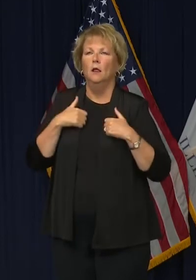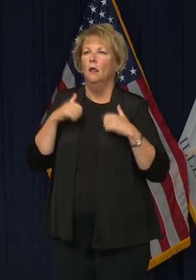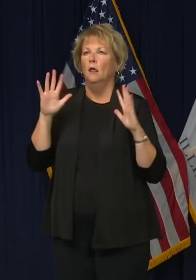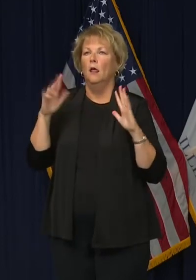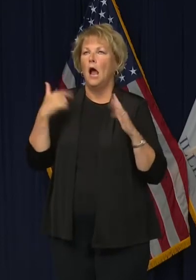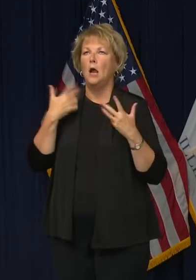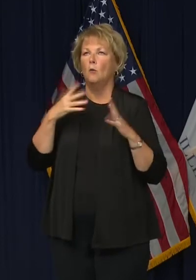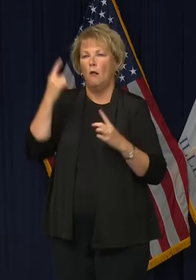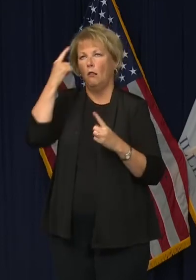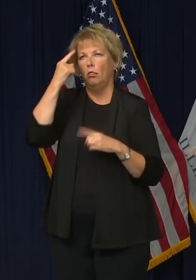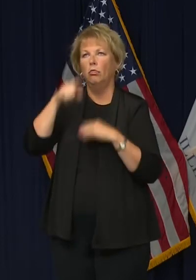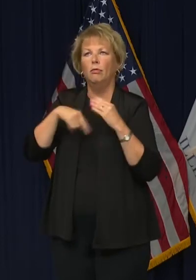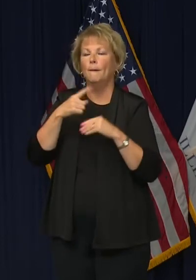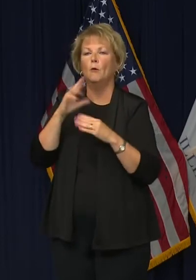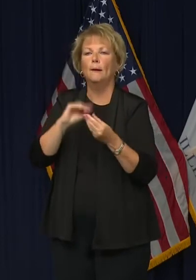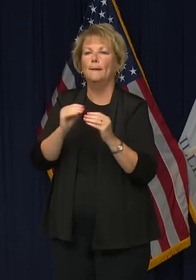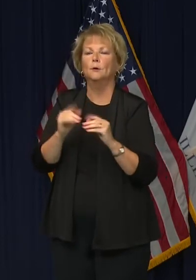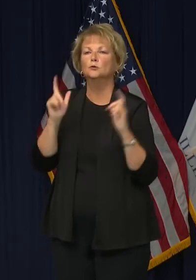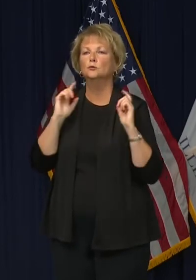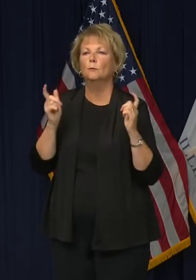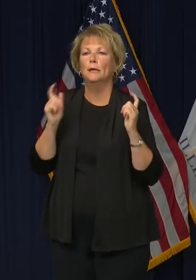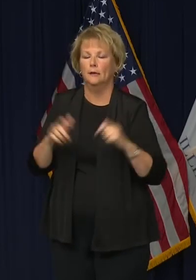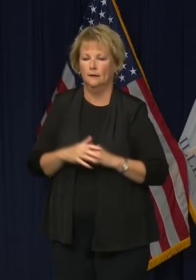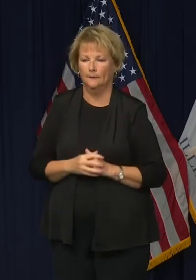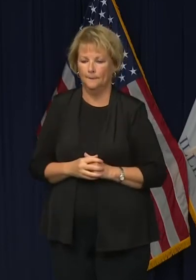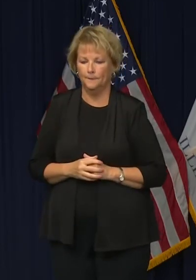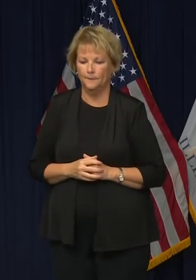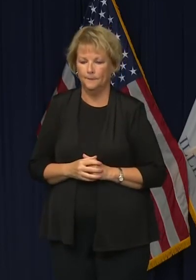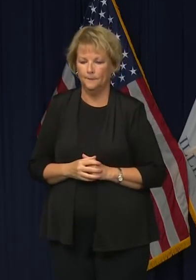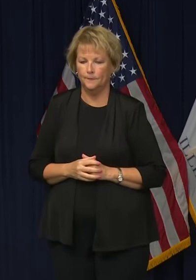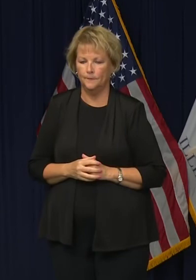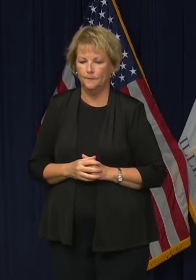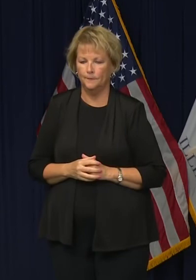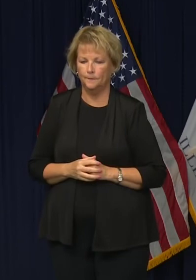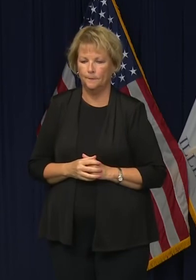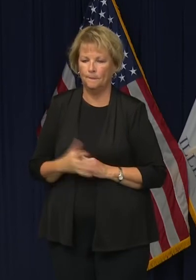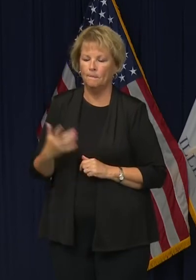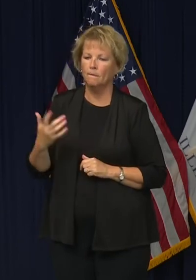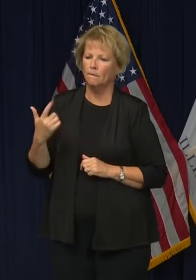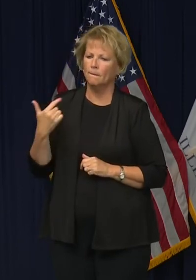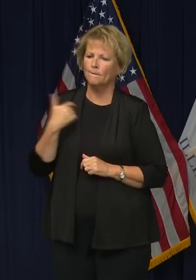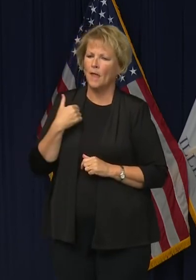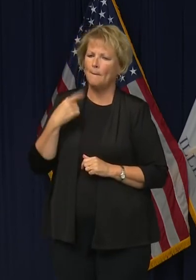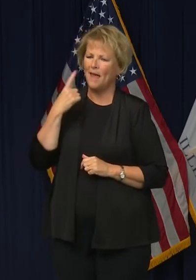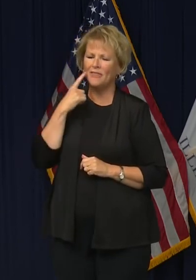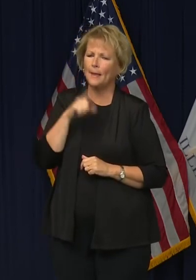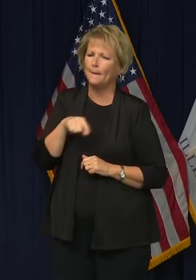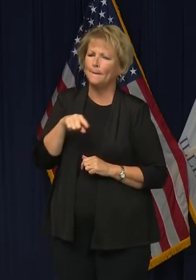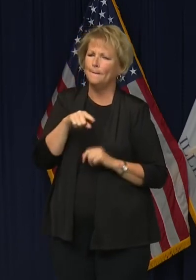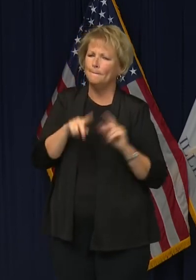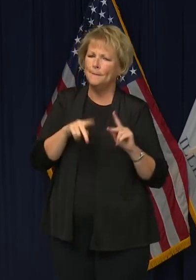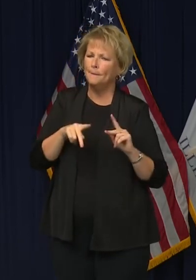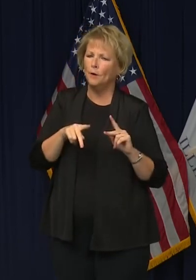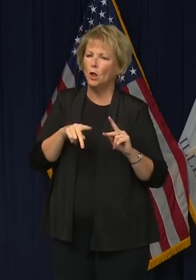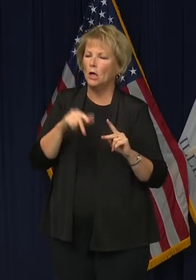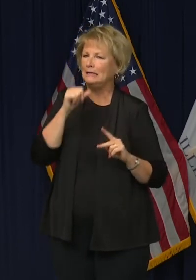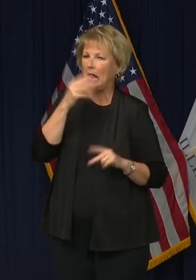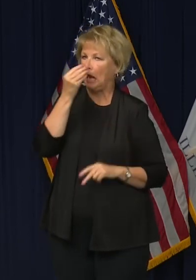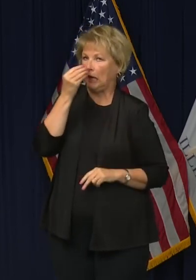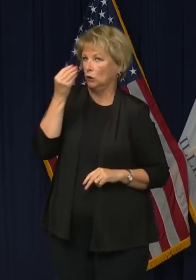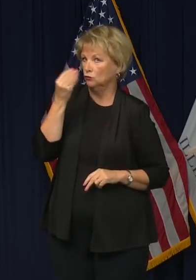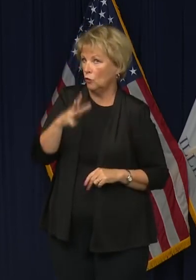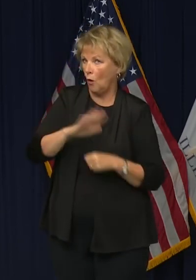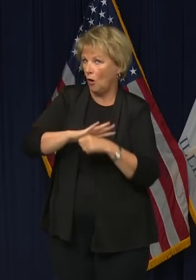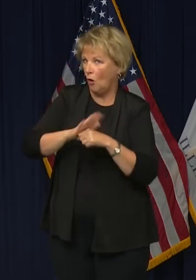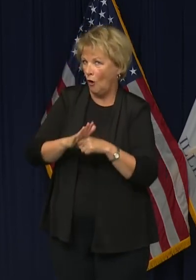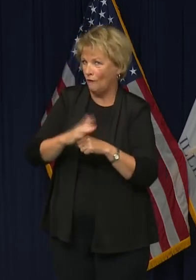that number. It's so big. I do think, though, that it's not that they're ignoring the virus because of